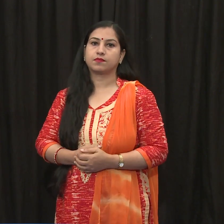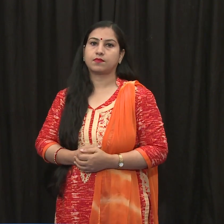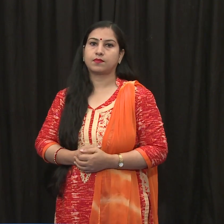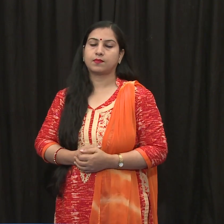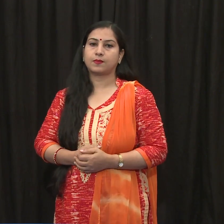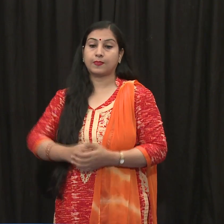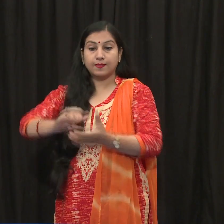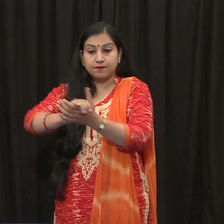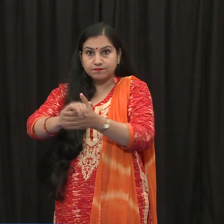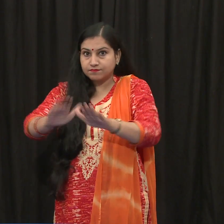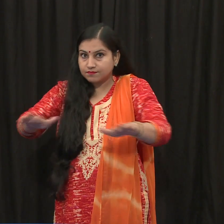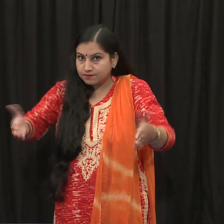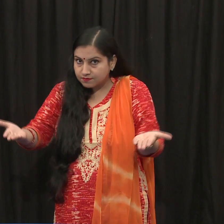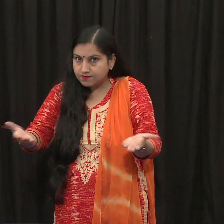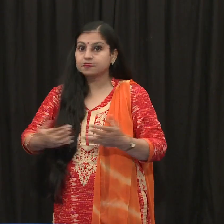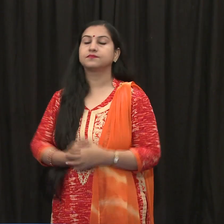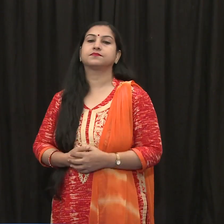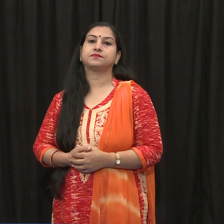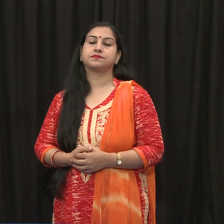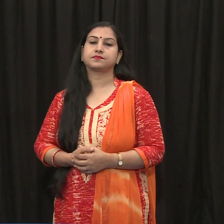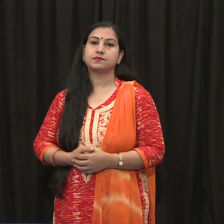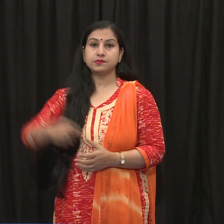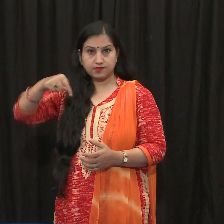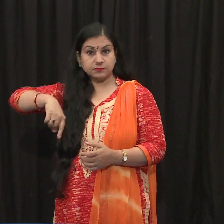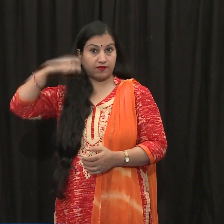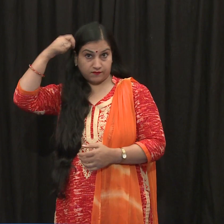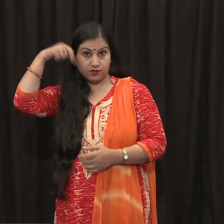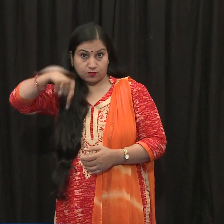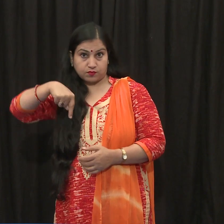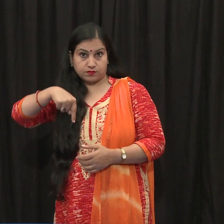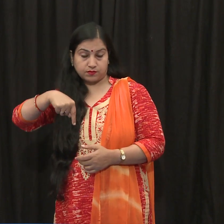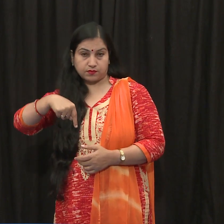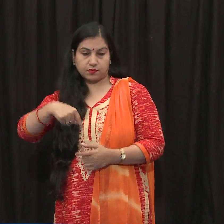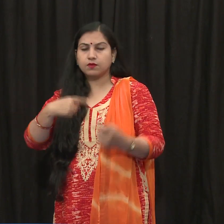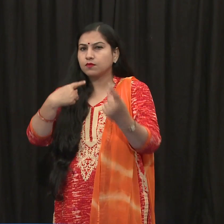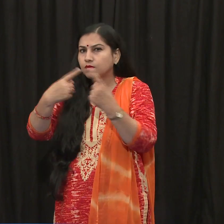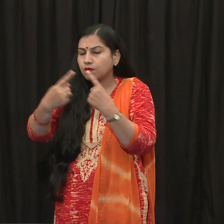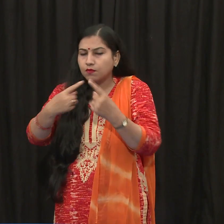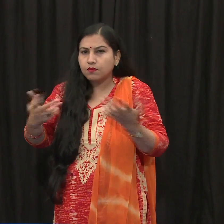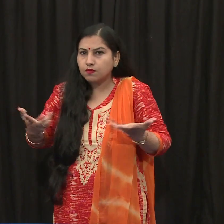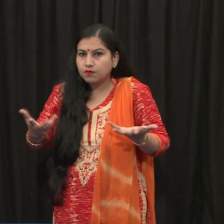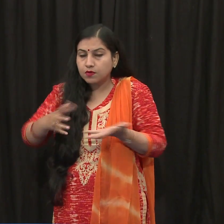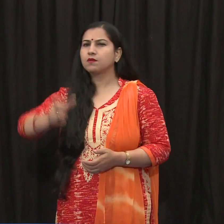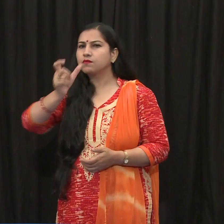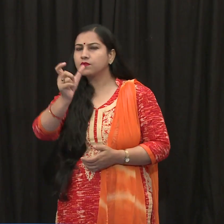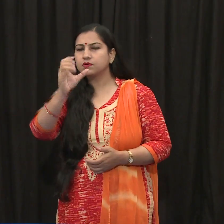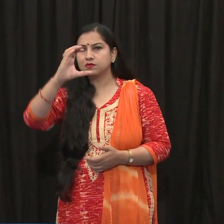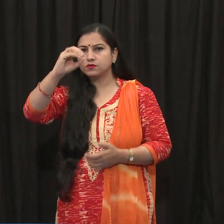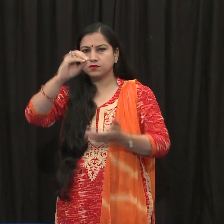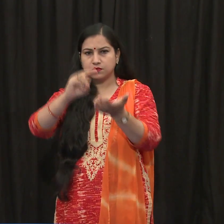Dear learners, in this video, we will learn about the Constitution of